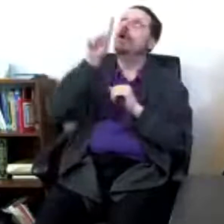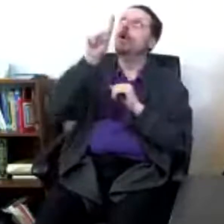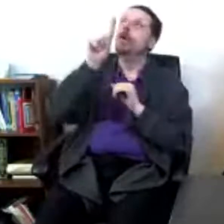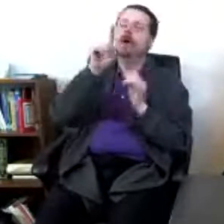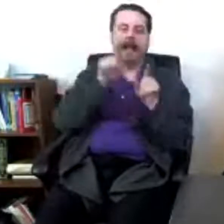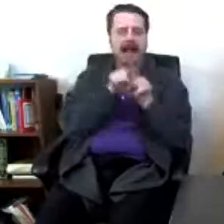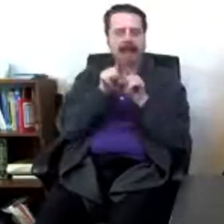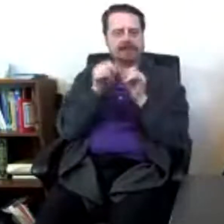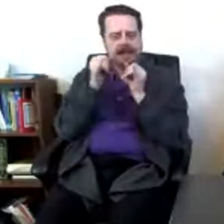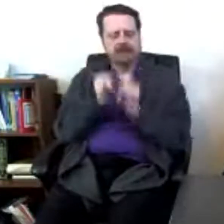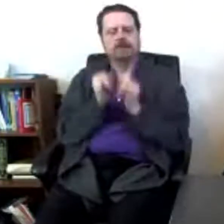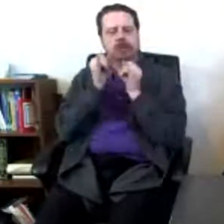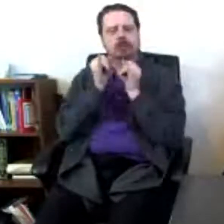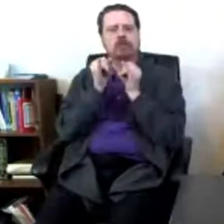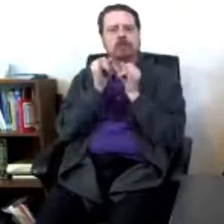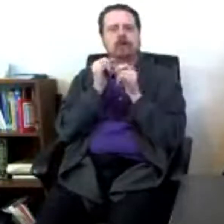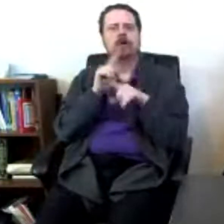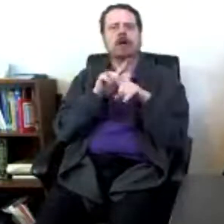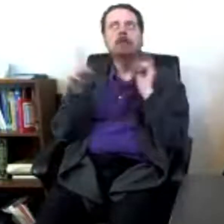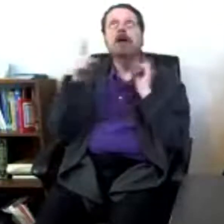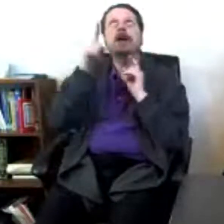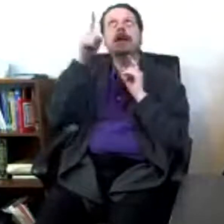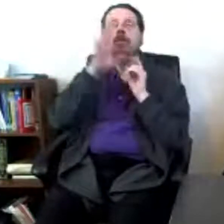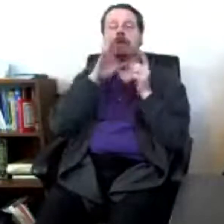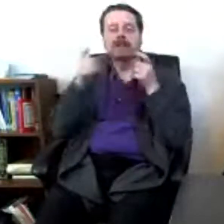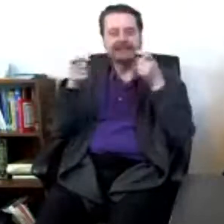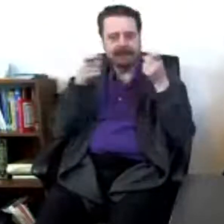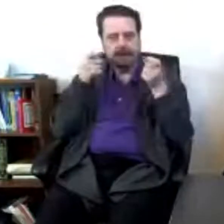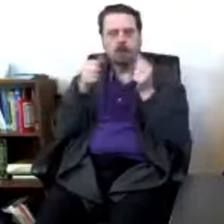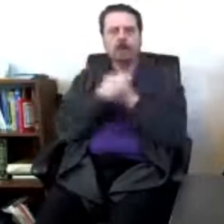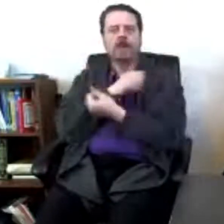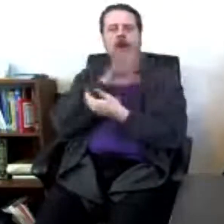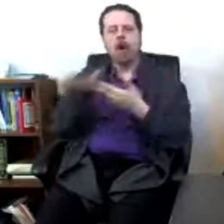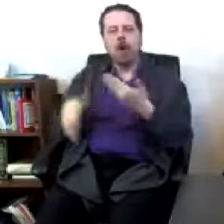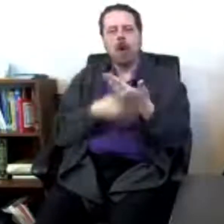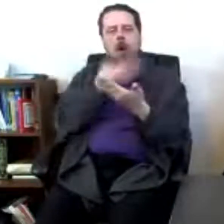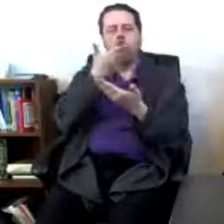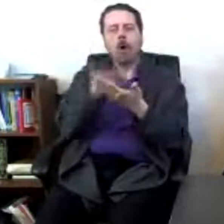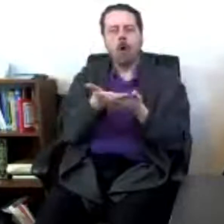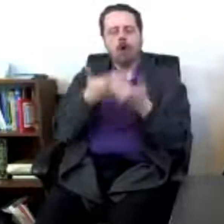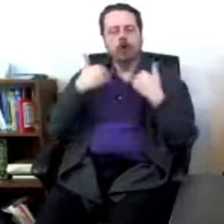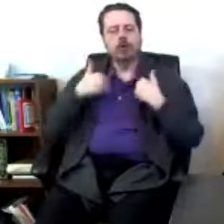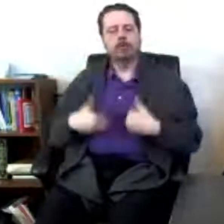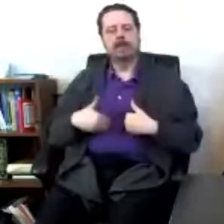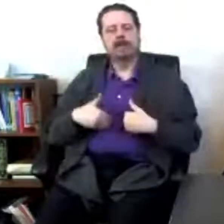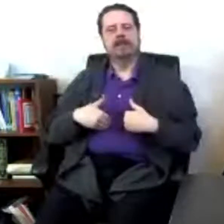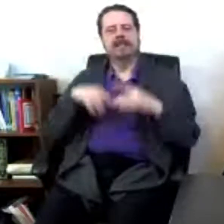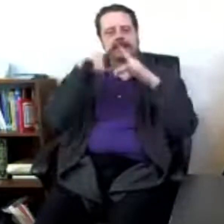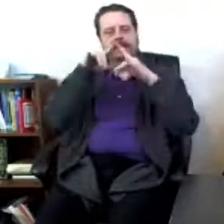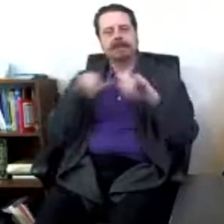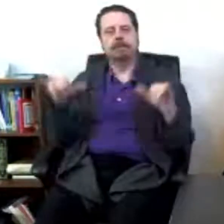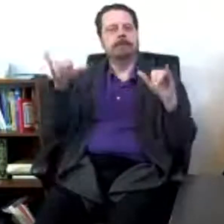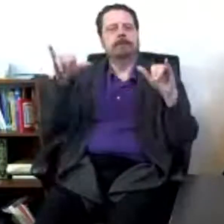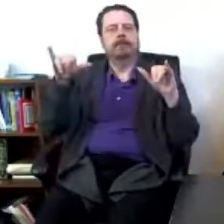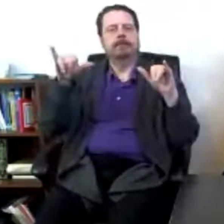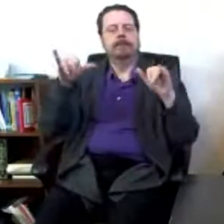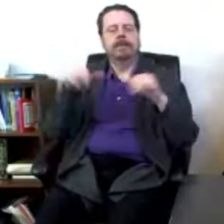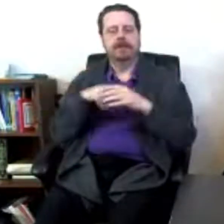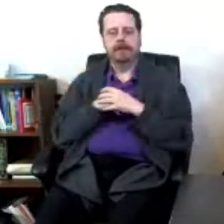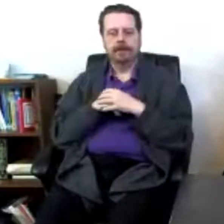individuals, but He is going to deal with all humans all at once.